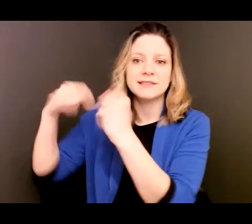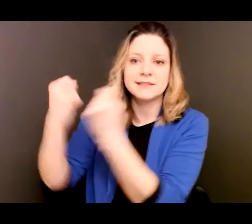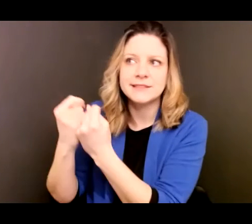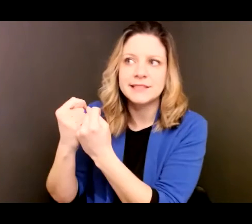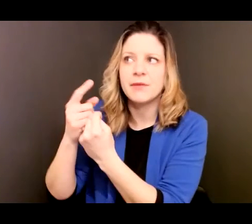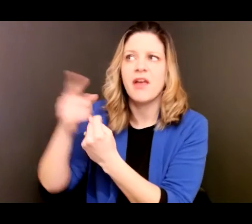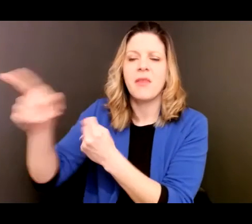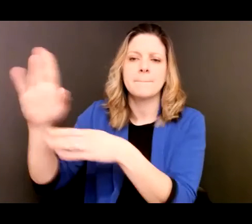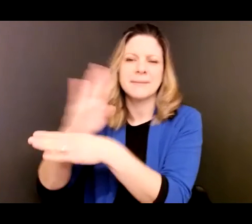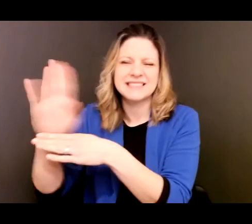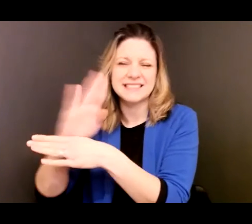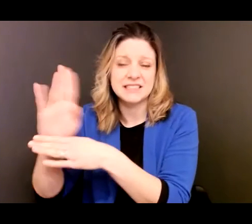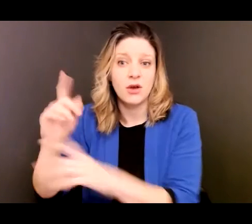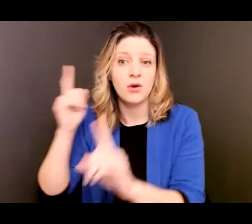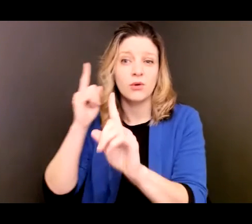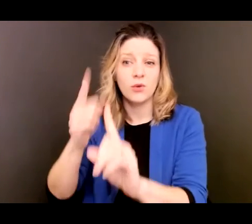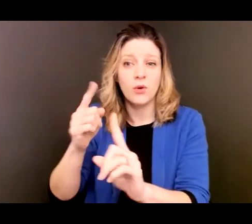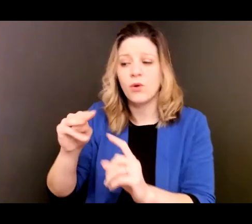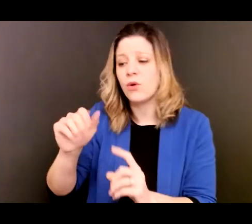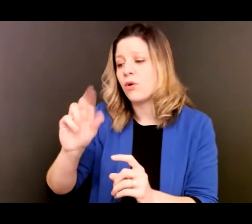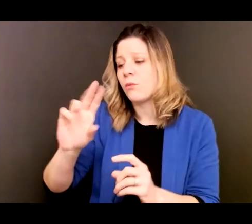for the 3rd week in March.